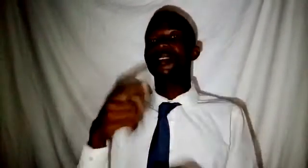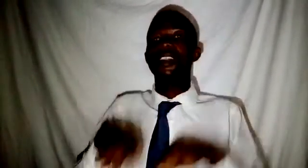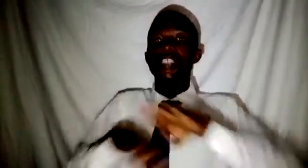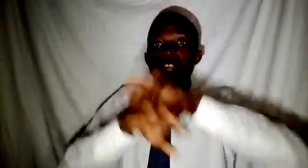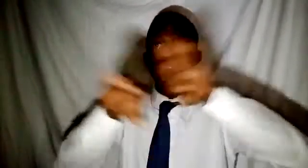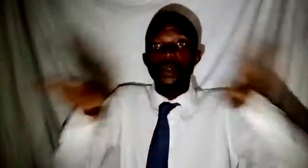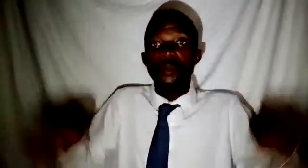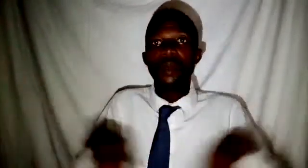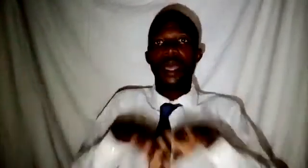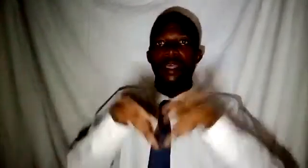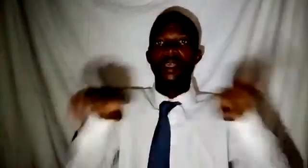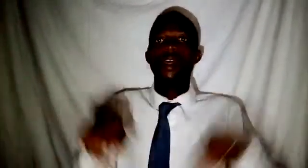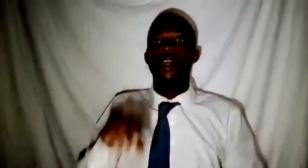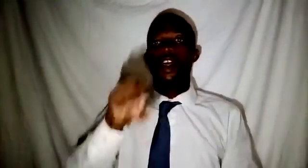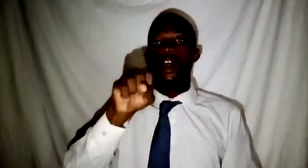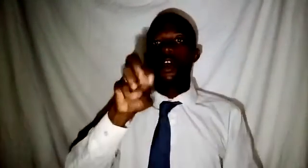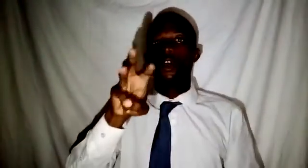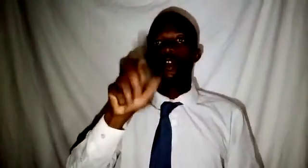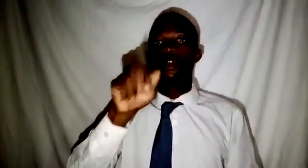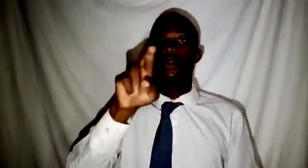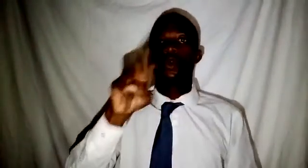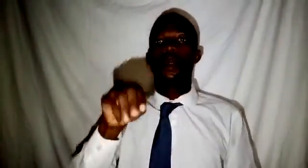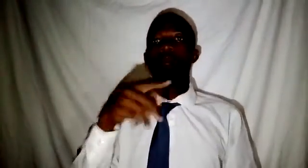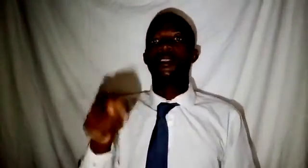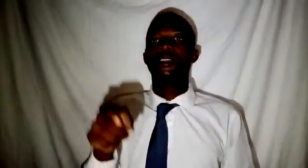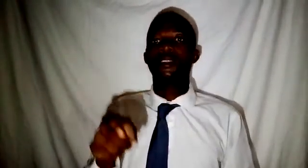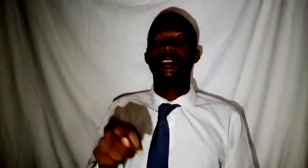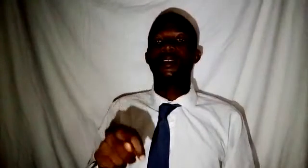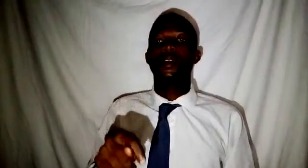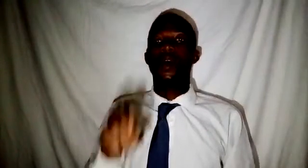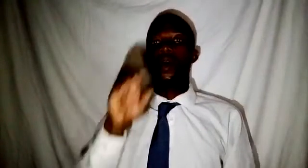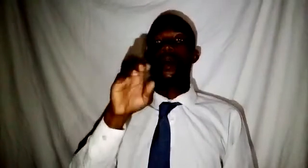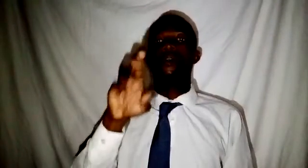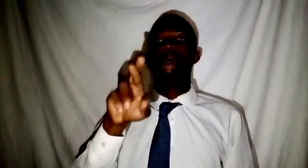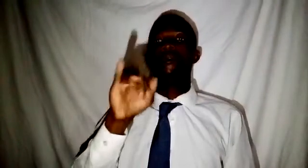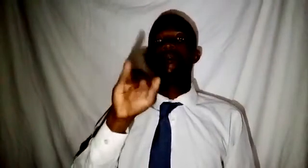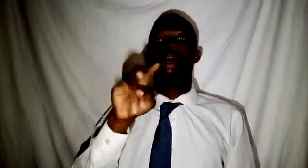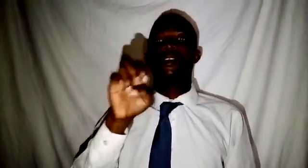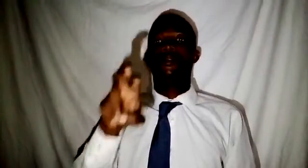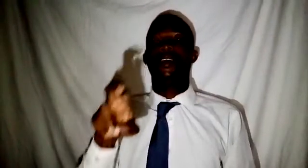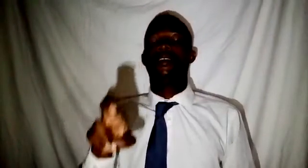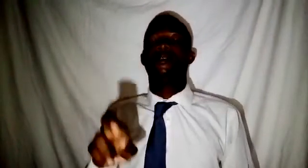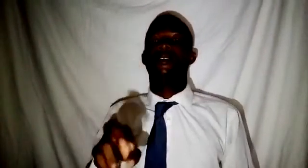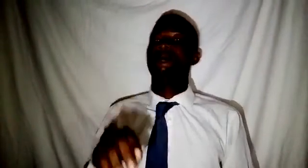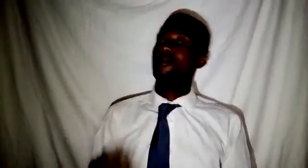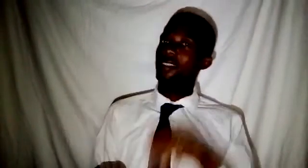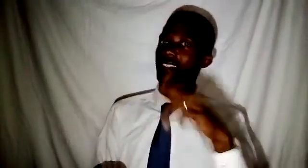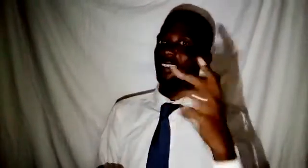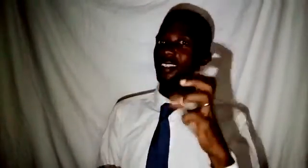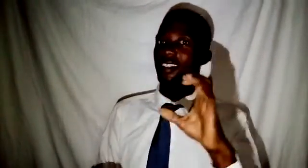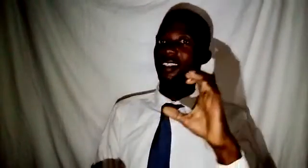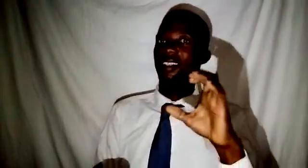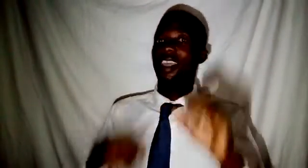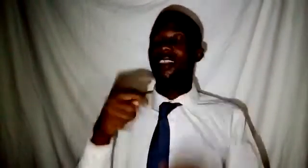verb. C. The children listened to their classes on radio. Listened is